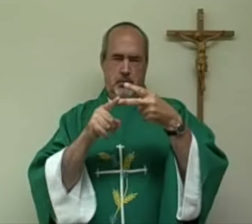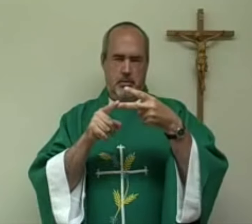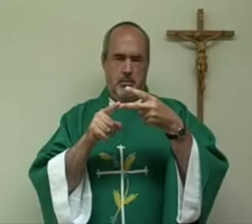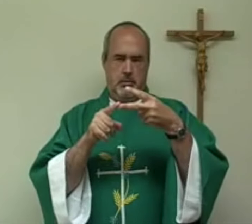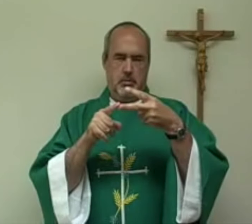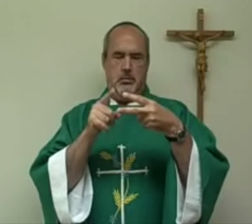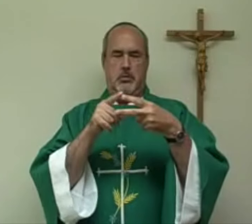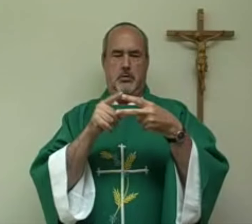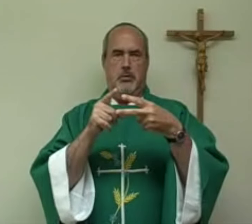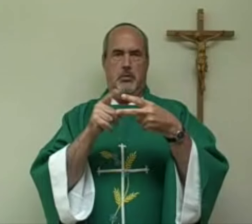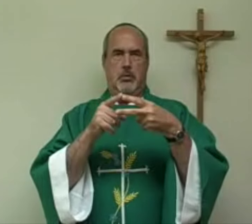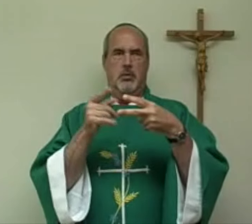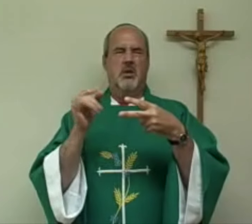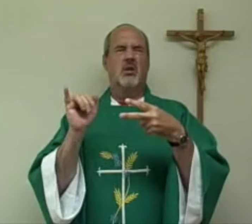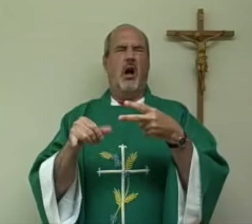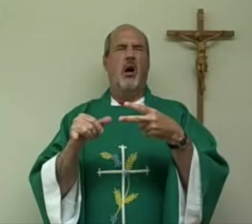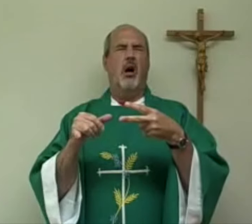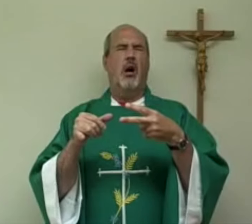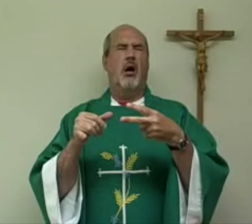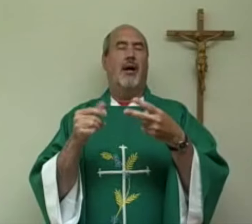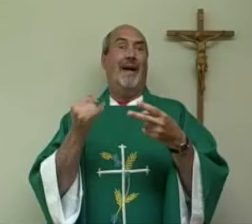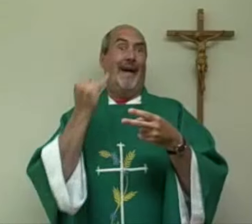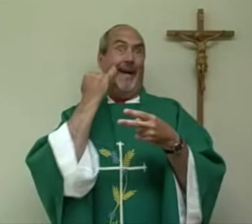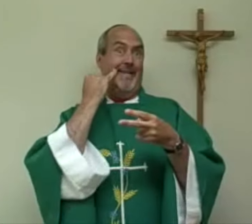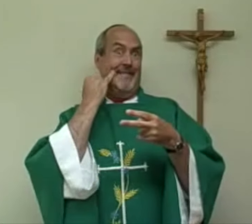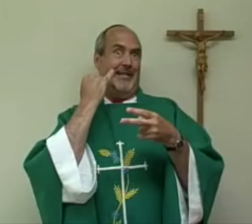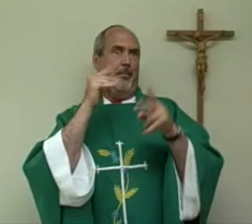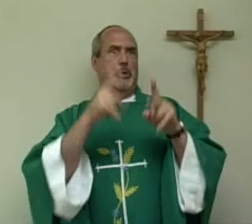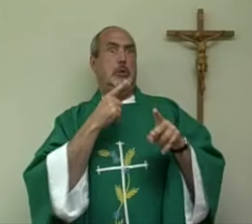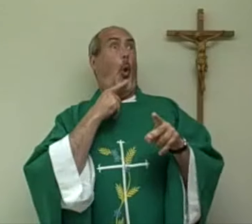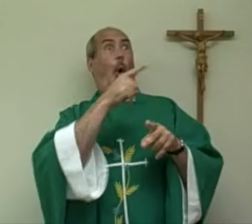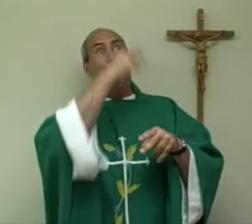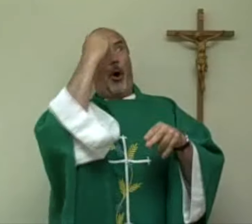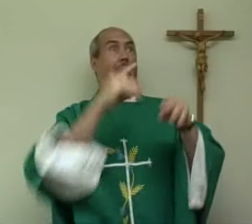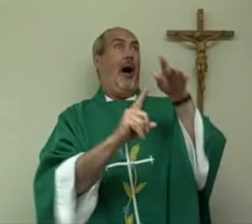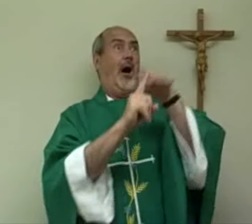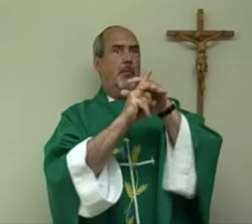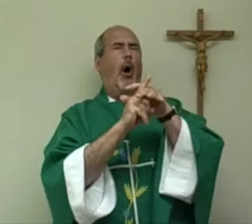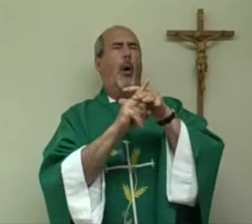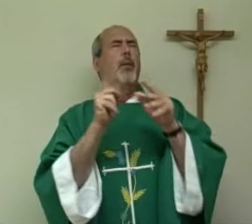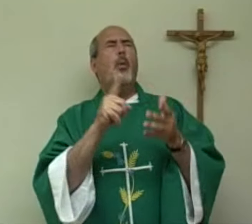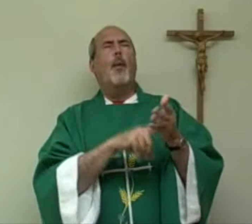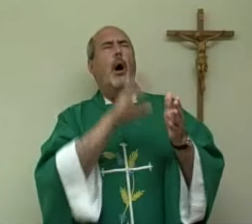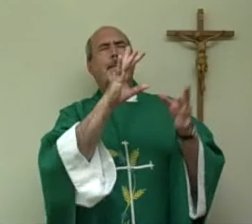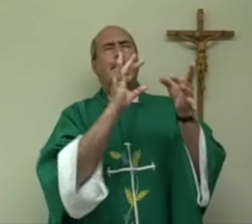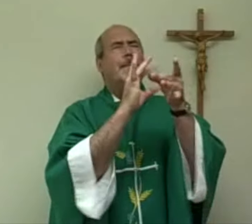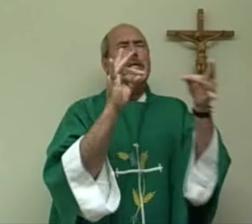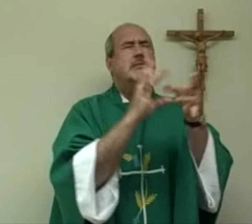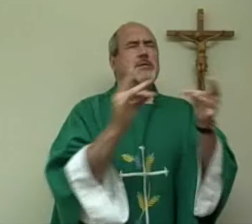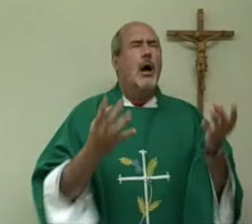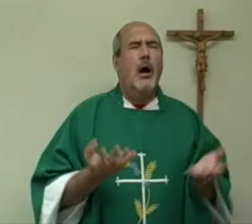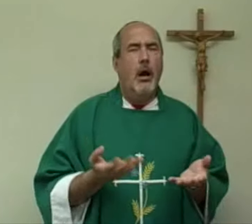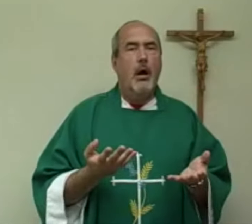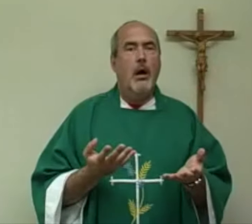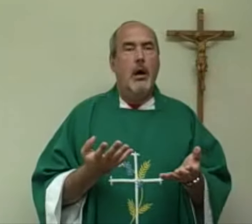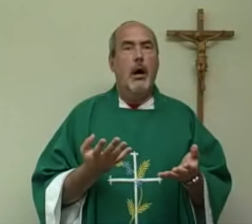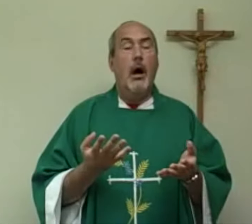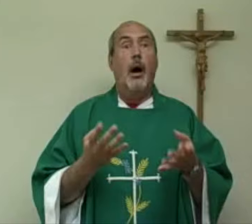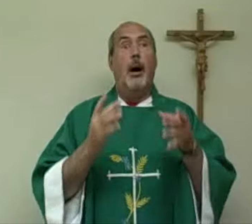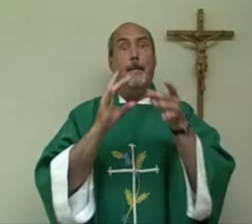Well, the leaders actually look at two main things. First, if a person says that Mary has appeared